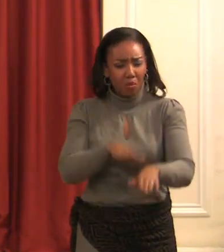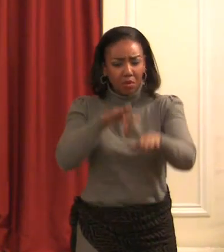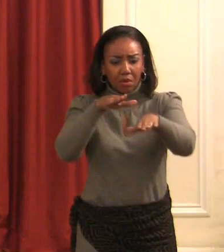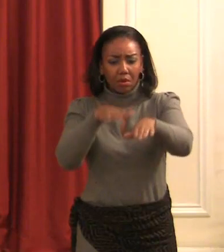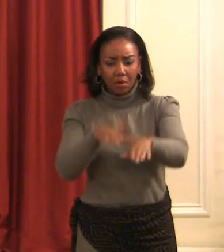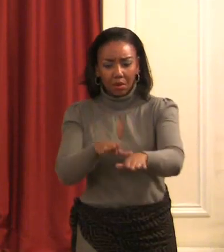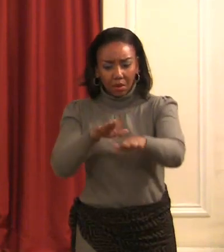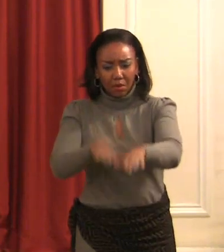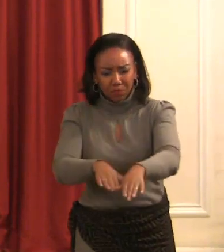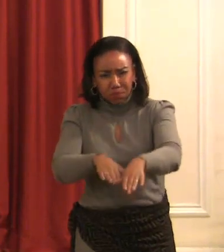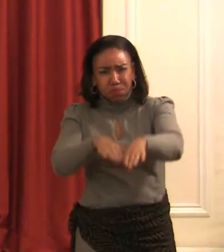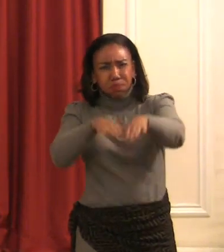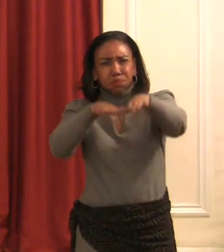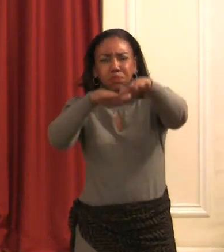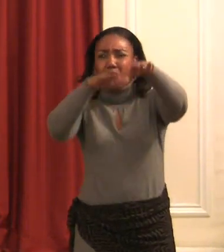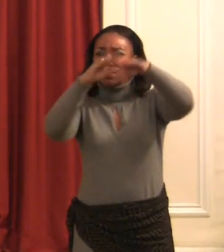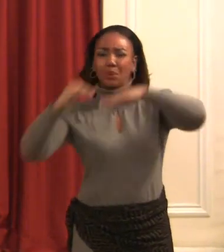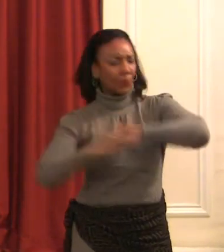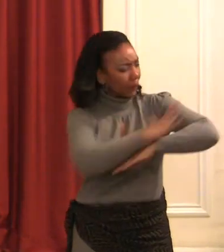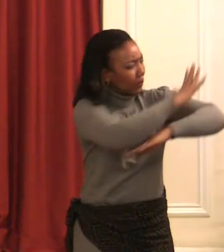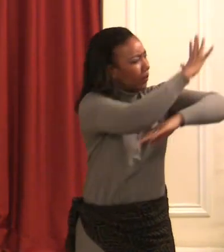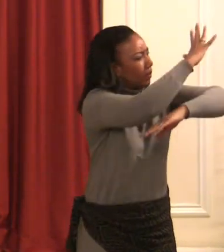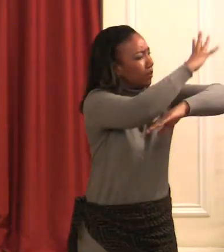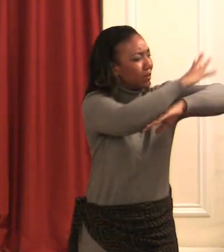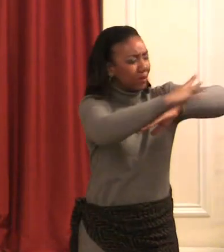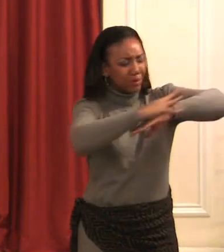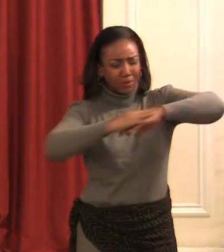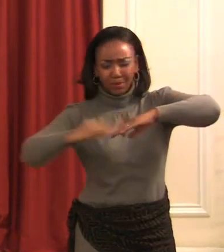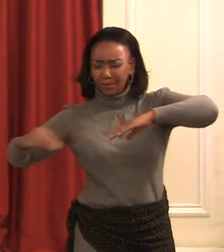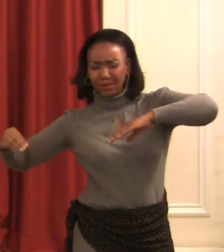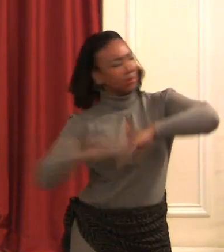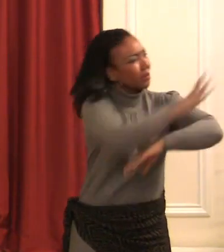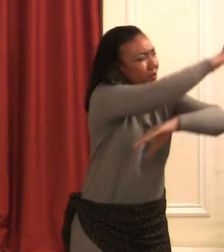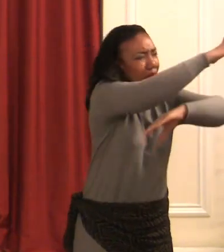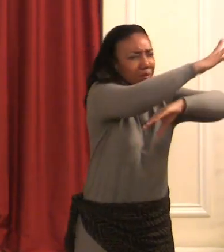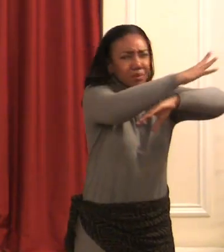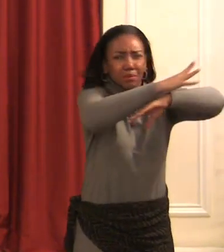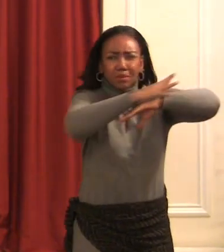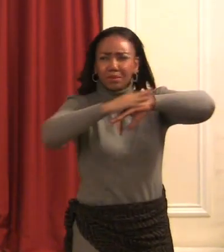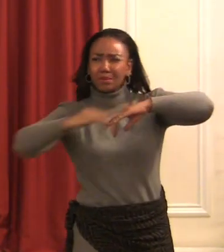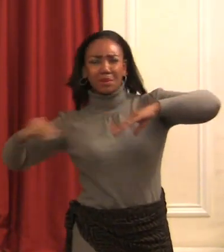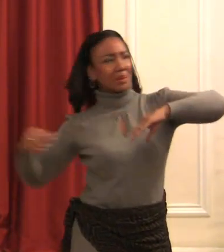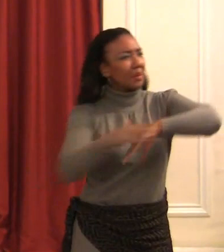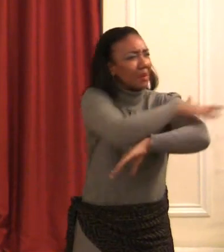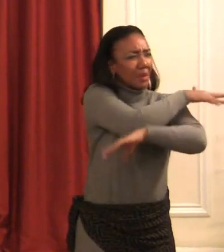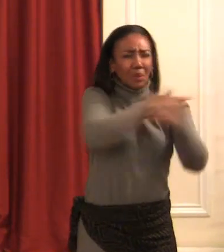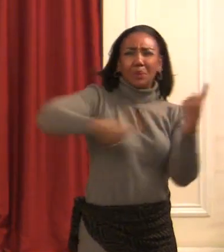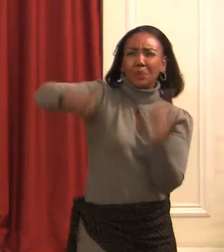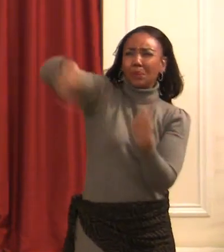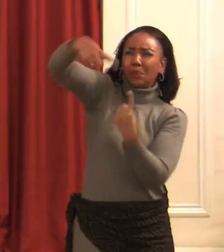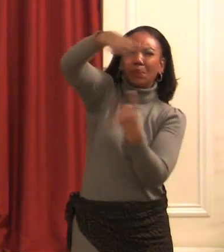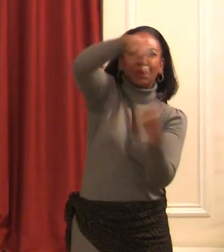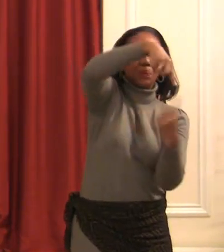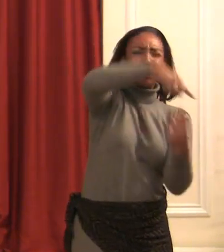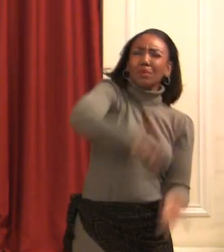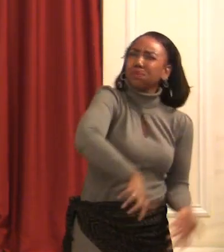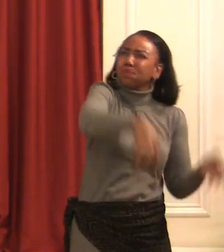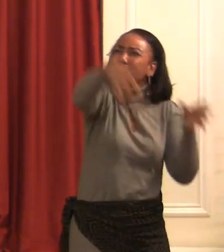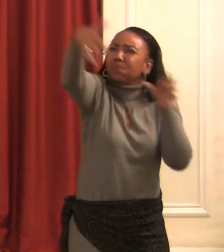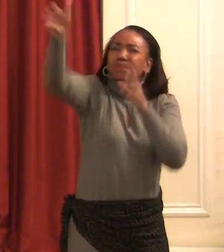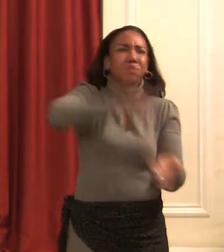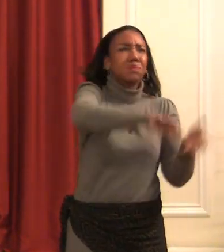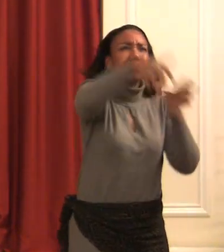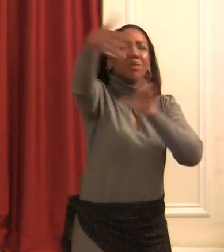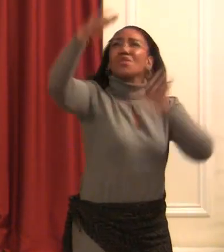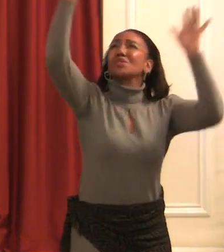banks, monster waves wiping away whole cities, twisters gobbling up entire neighborhoods, relentlessly